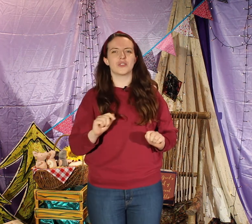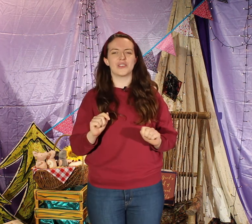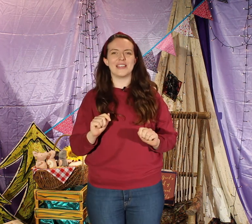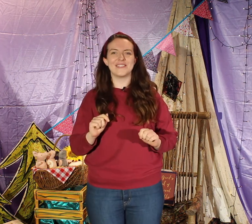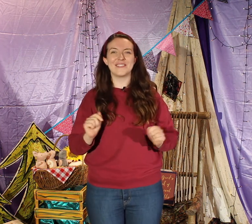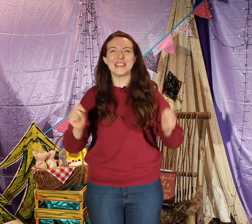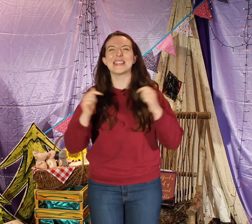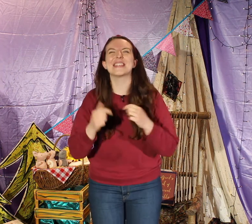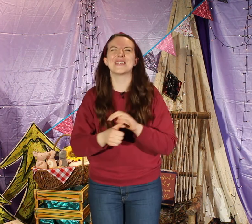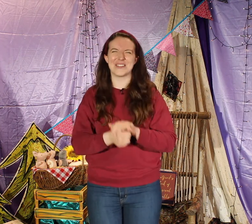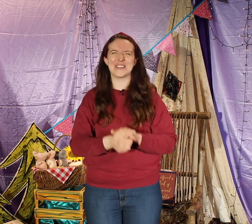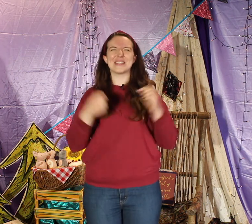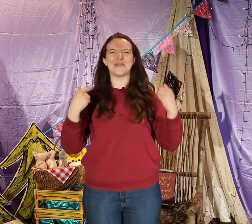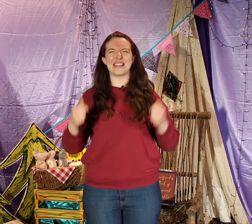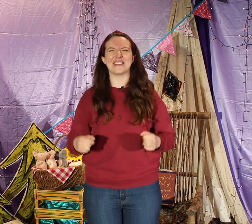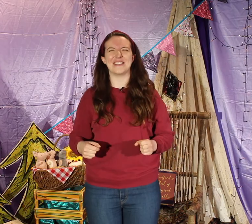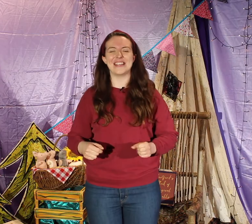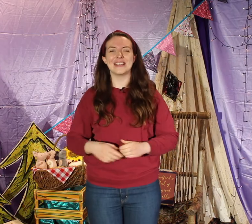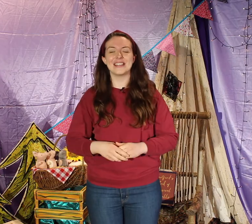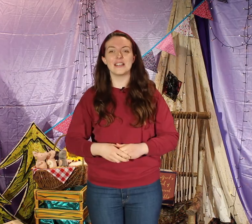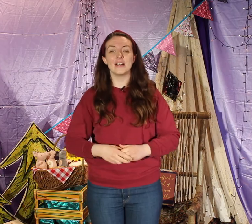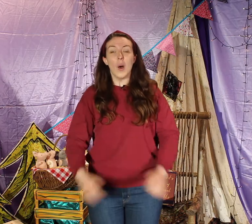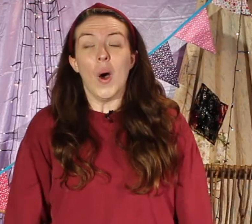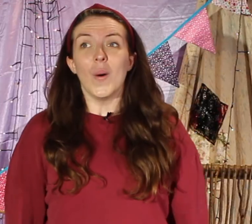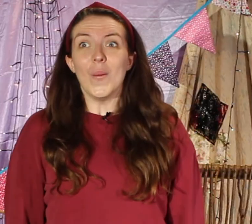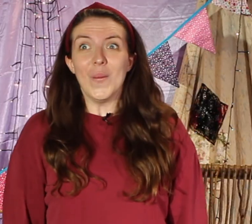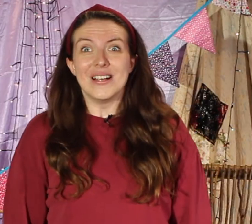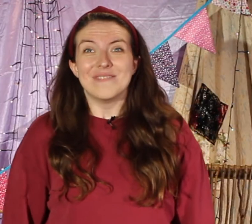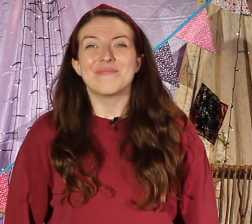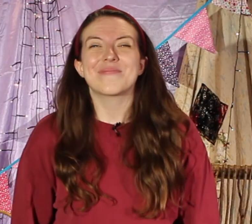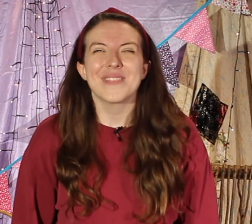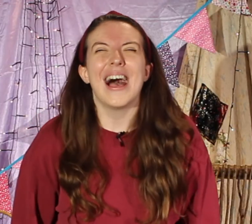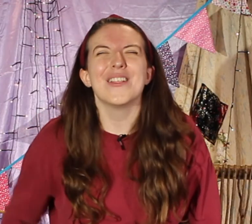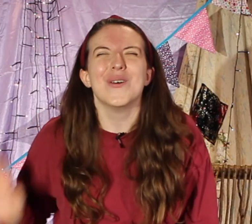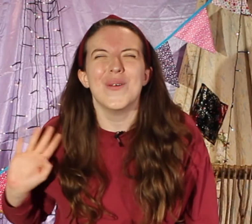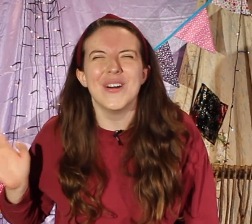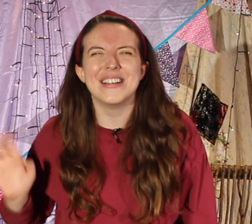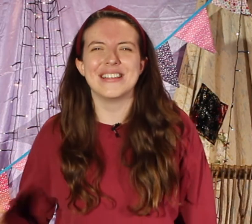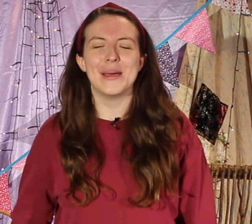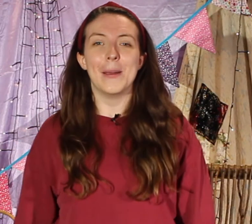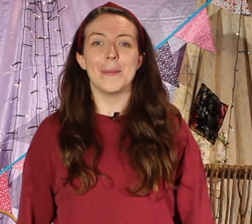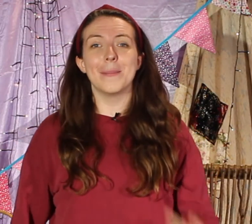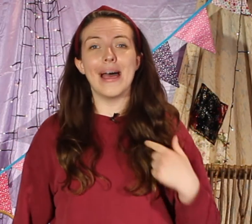story? This is the tortoise in my story. Oh, hello. My